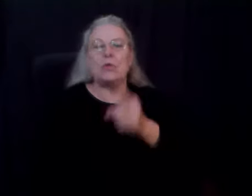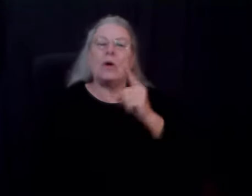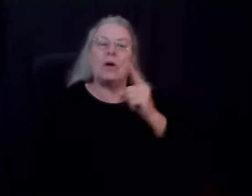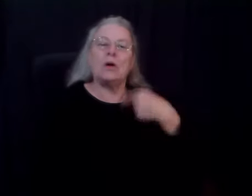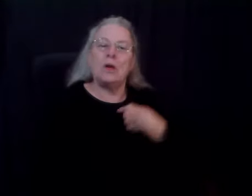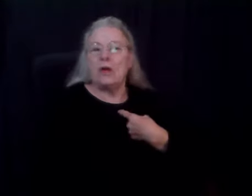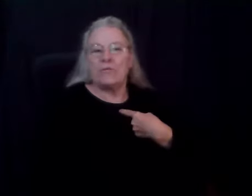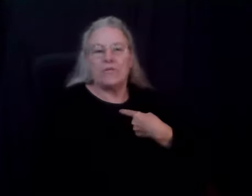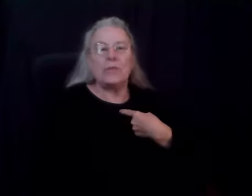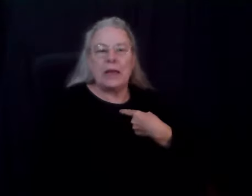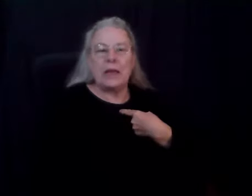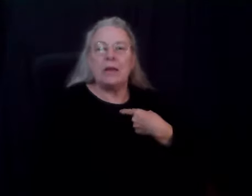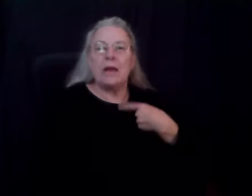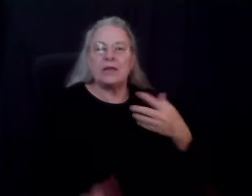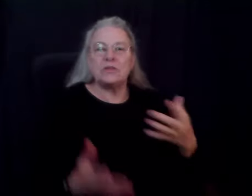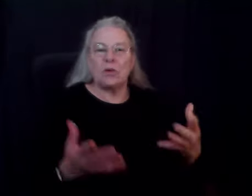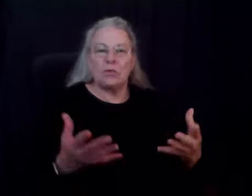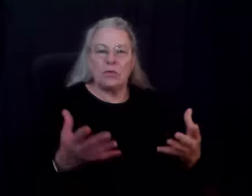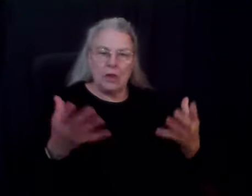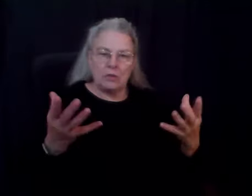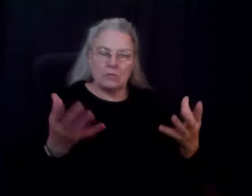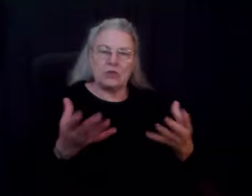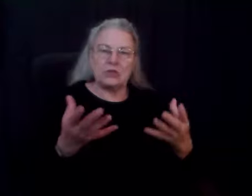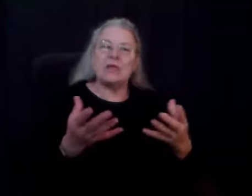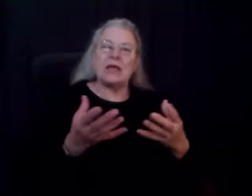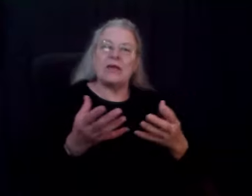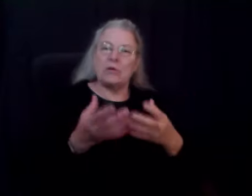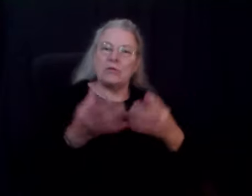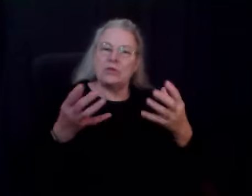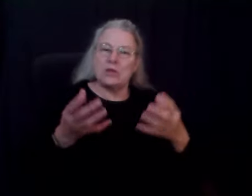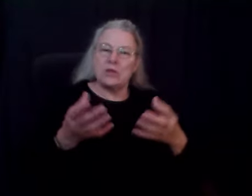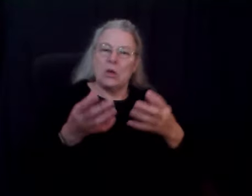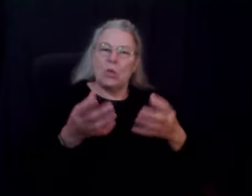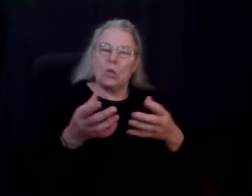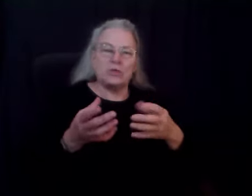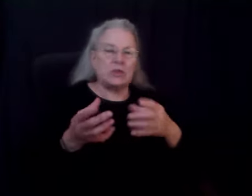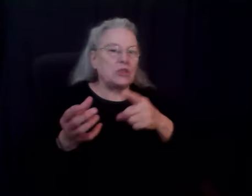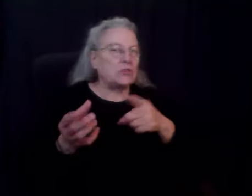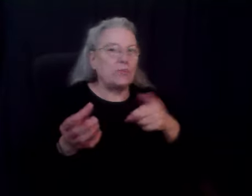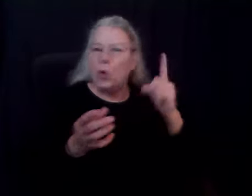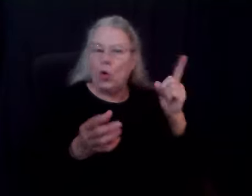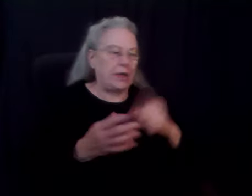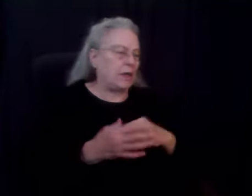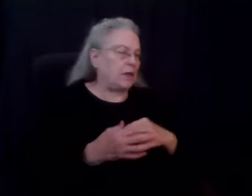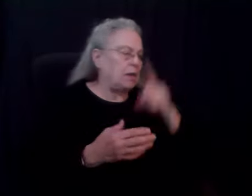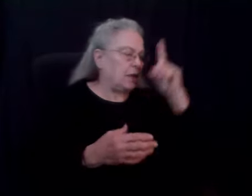are, for me. And so just think of those words and just pointing.